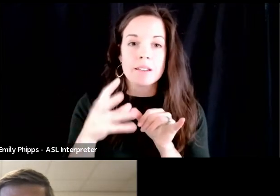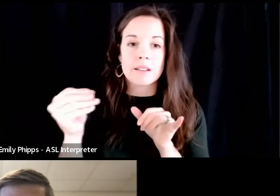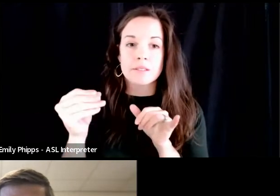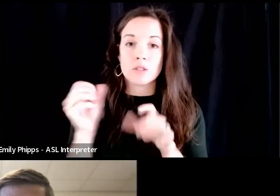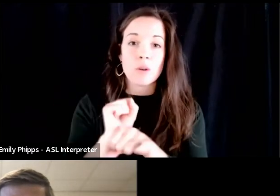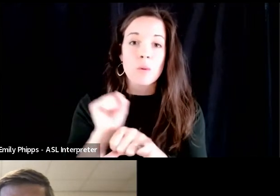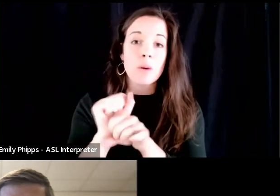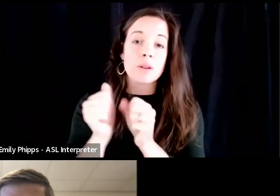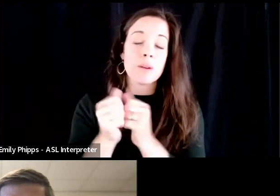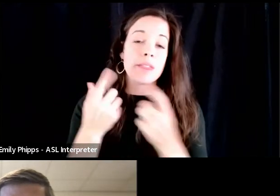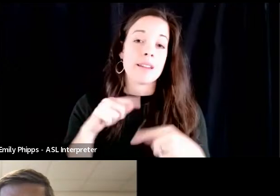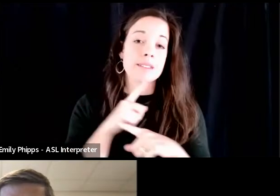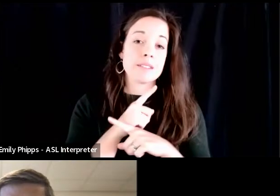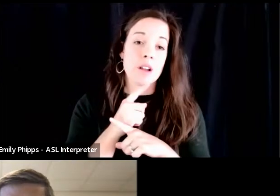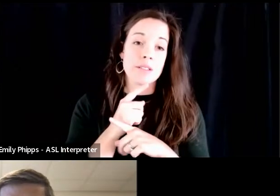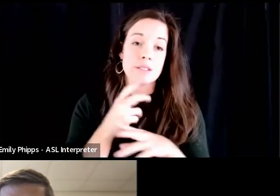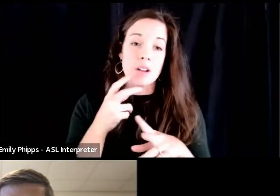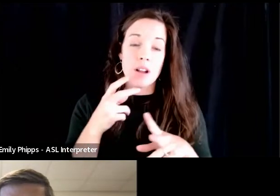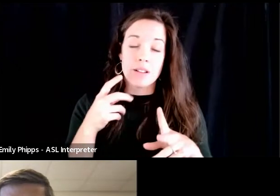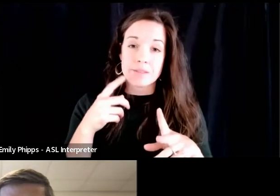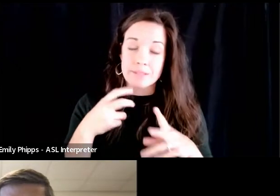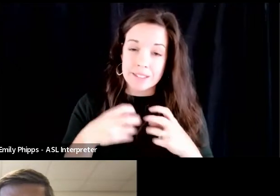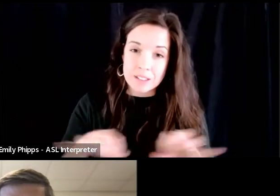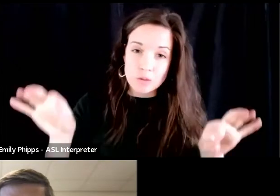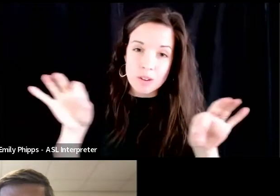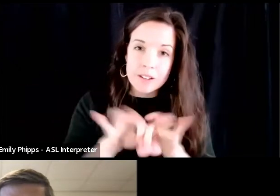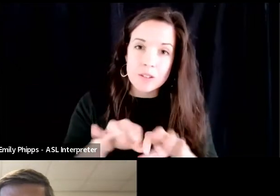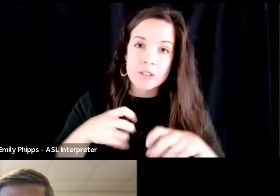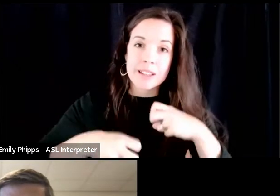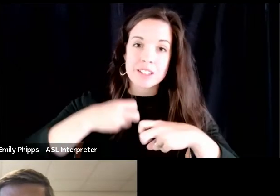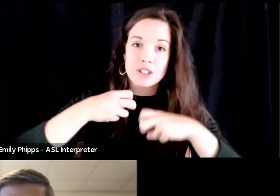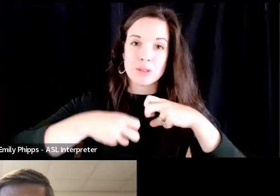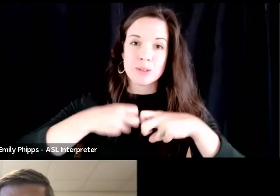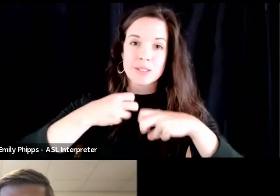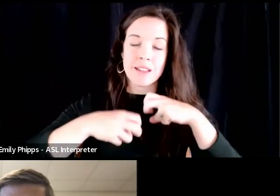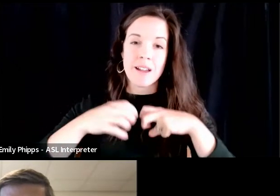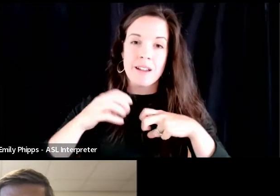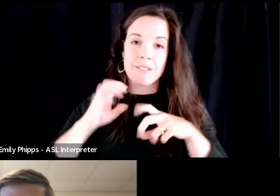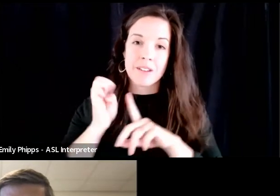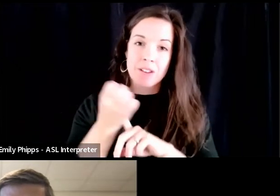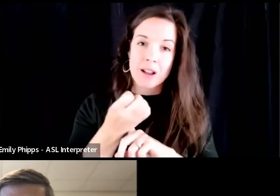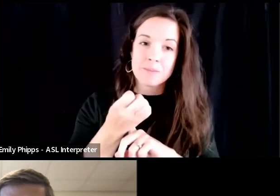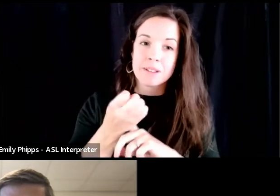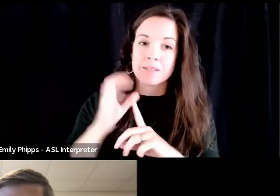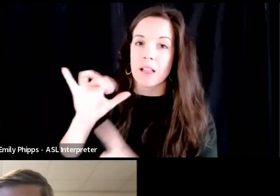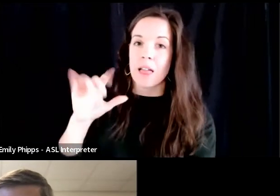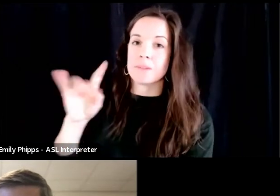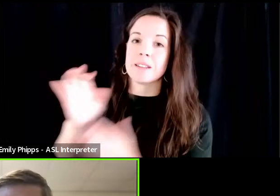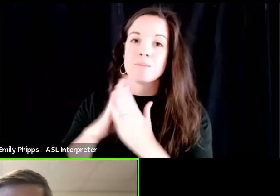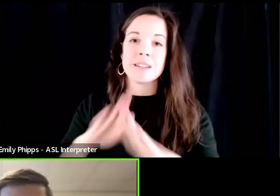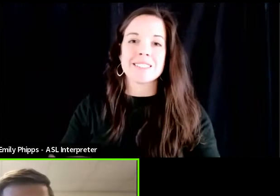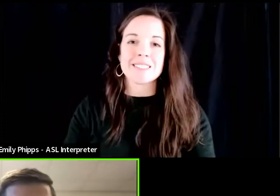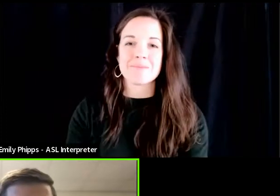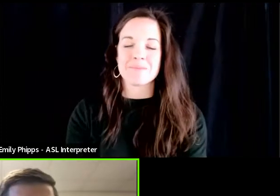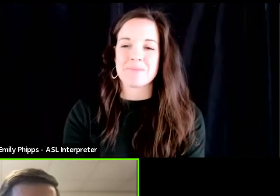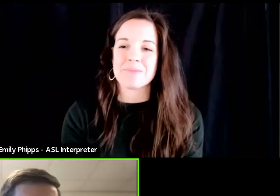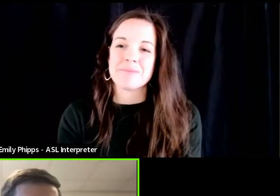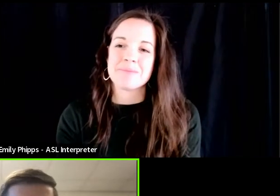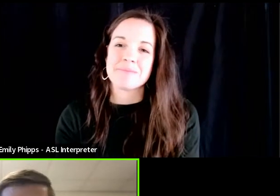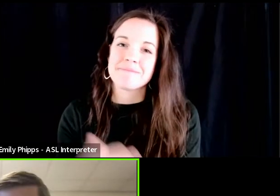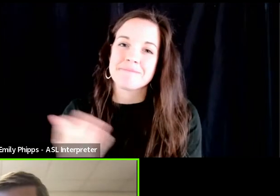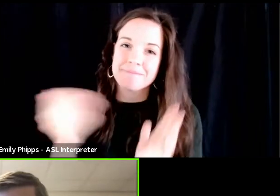work with us on these critical issues of environment, climate, and peace. Again, thanks so